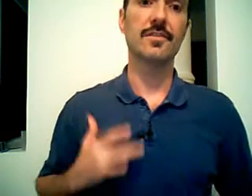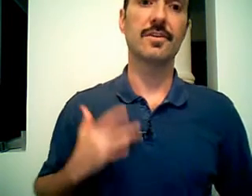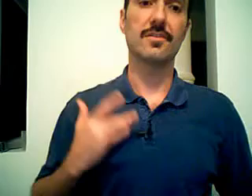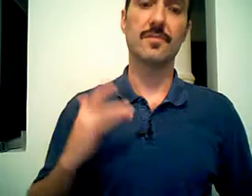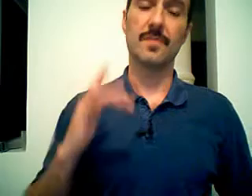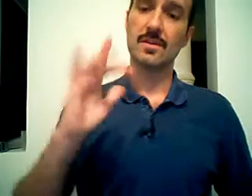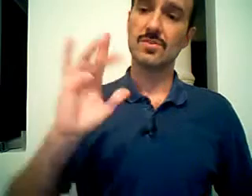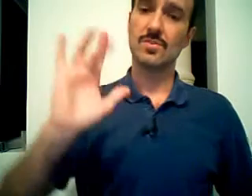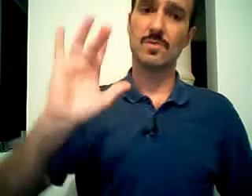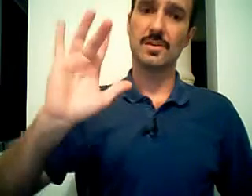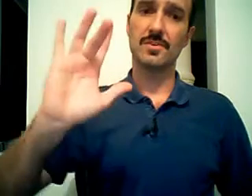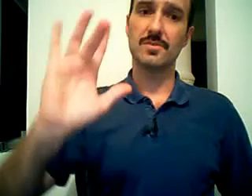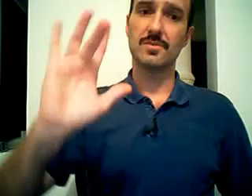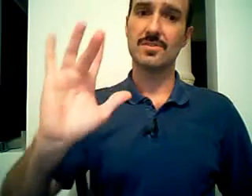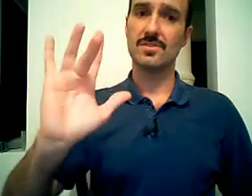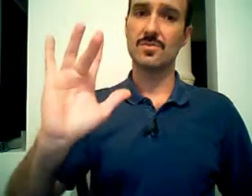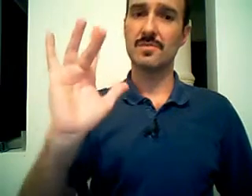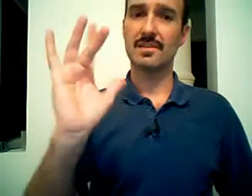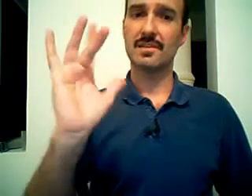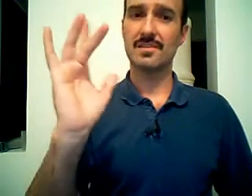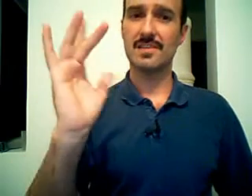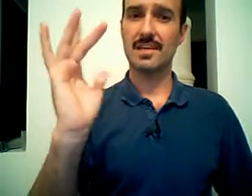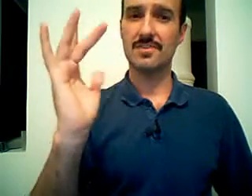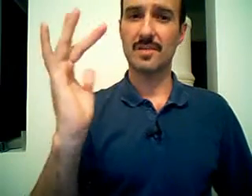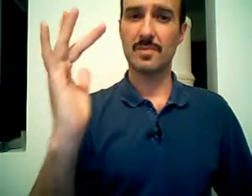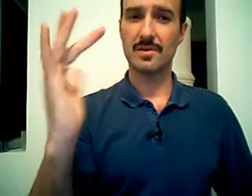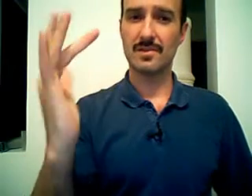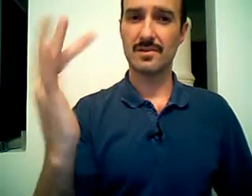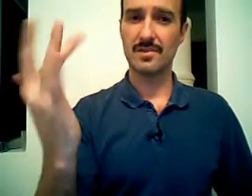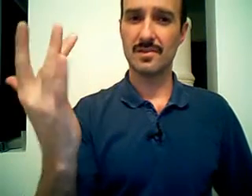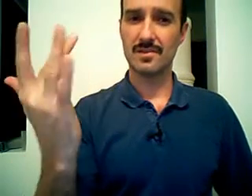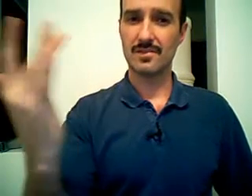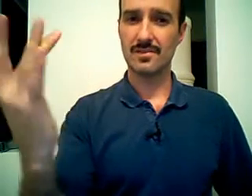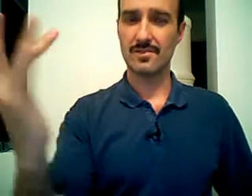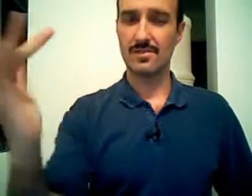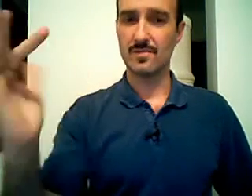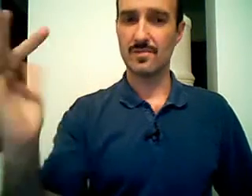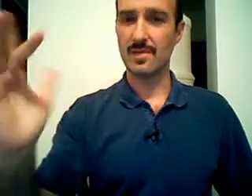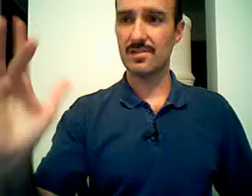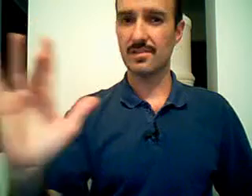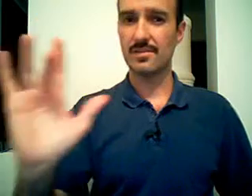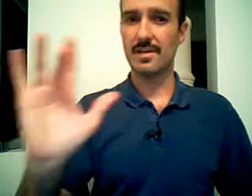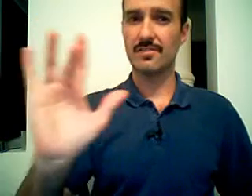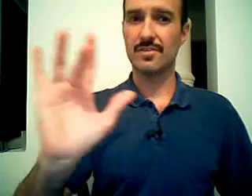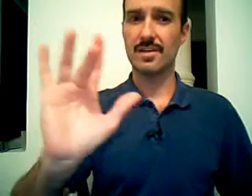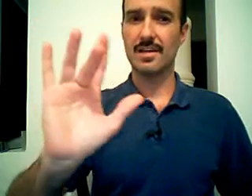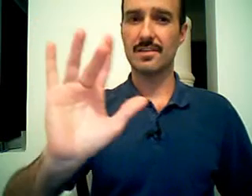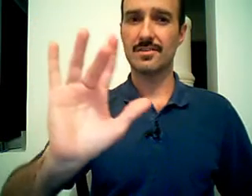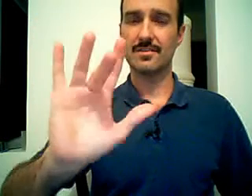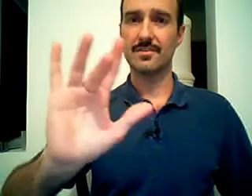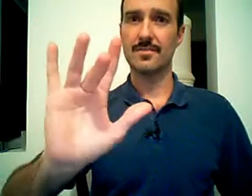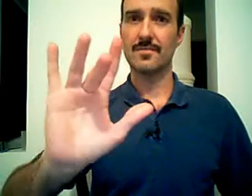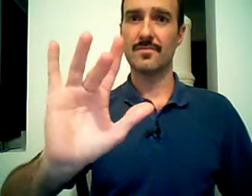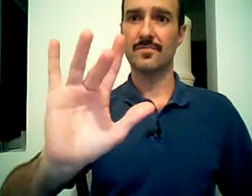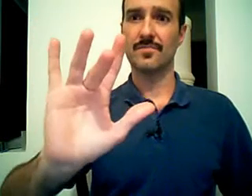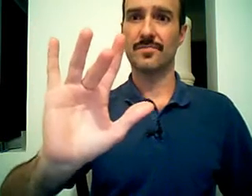Feel. So what you want to do is you want to make this hand shape. So you have your hand